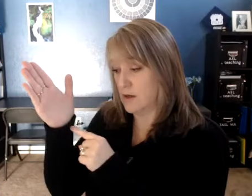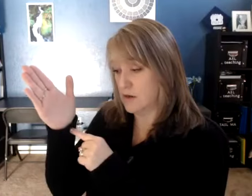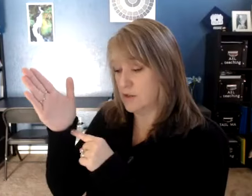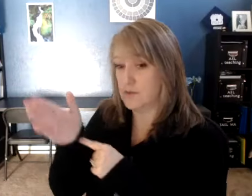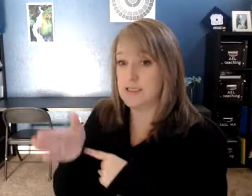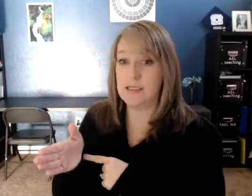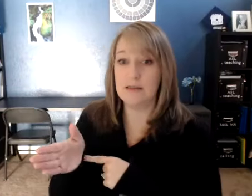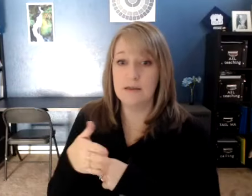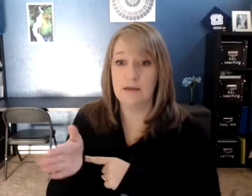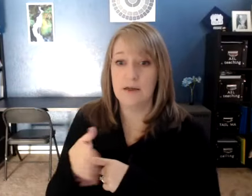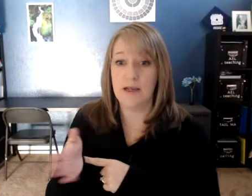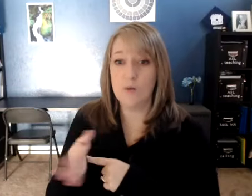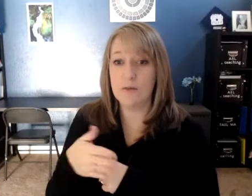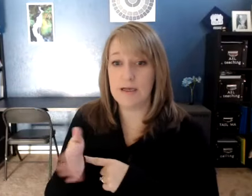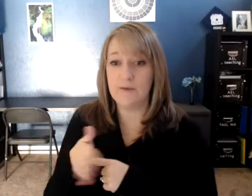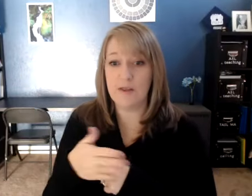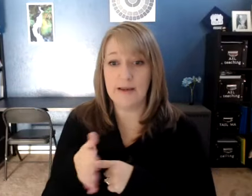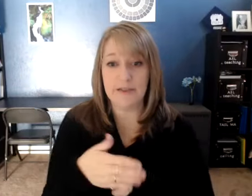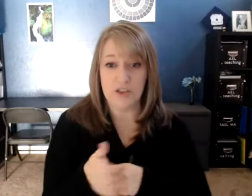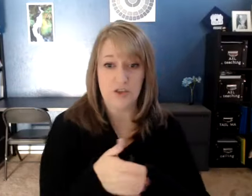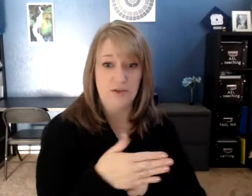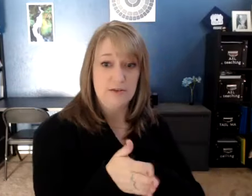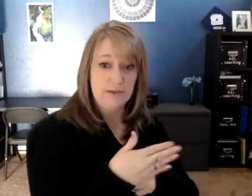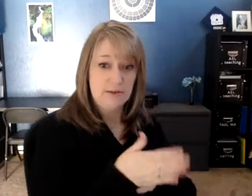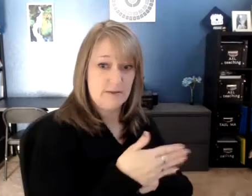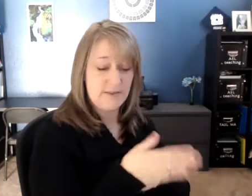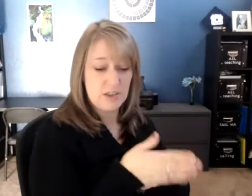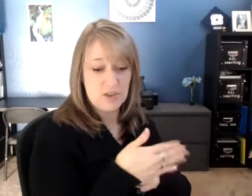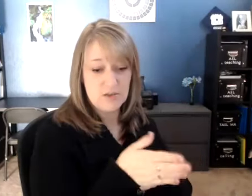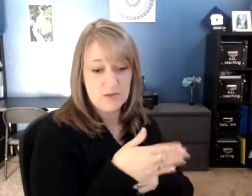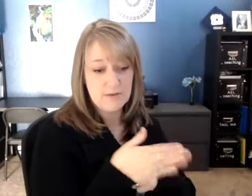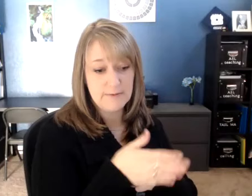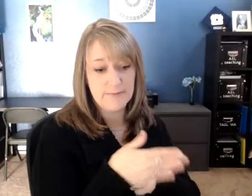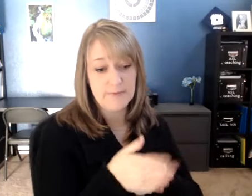on your wrist here and wiggle back and forth like a fish. Fish.